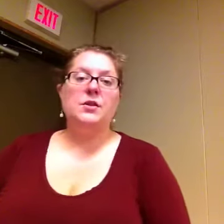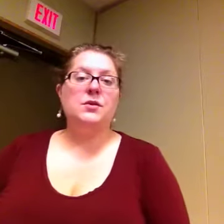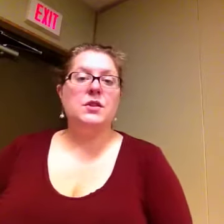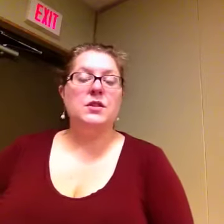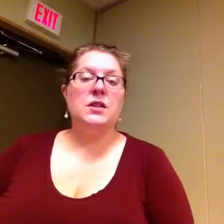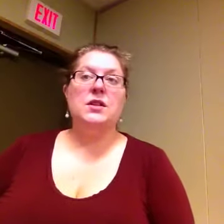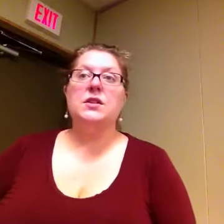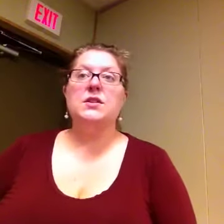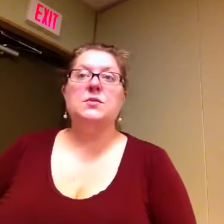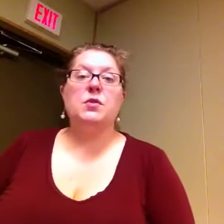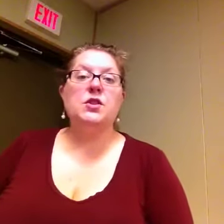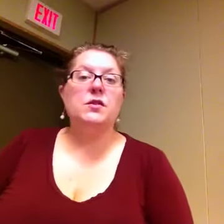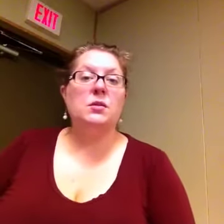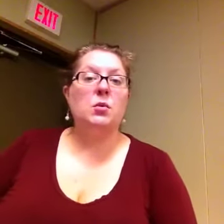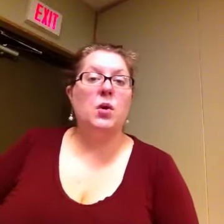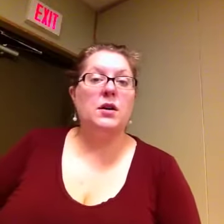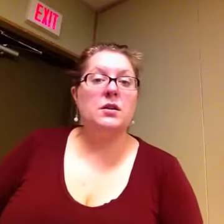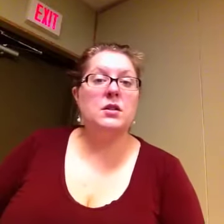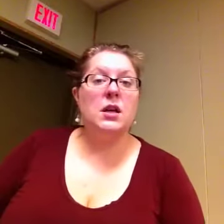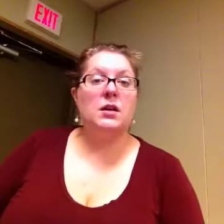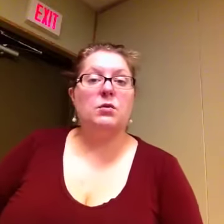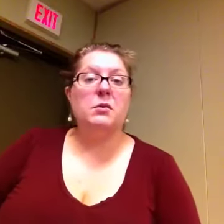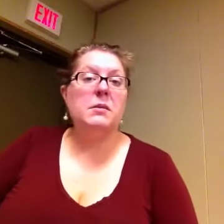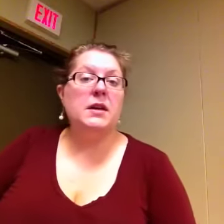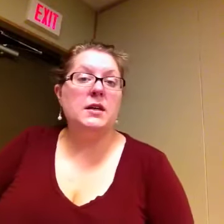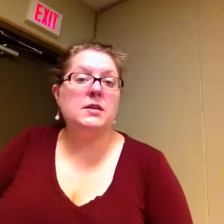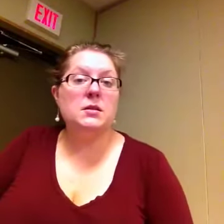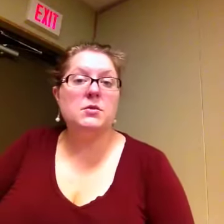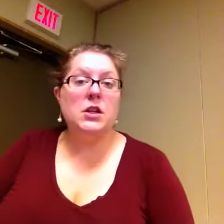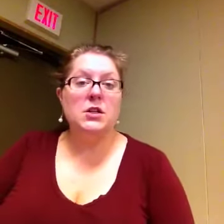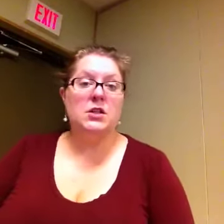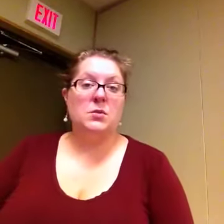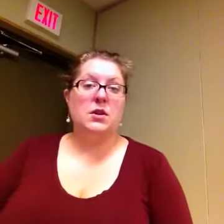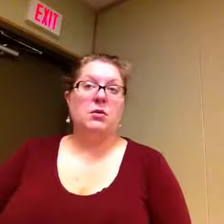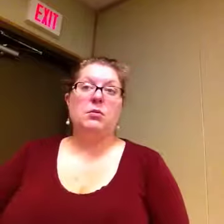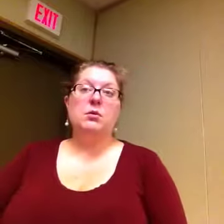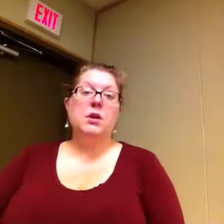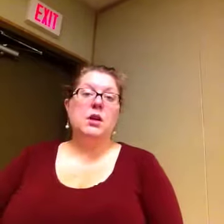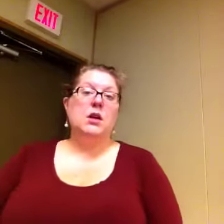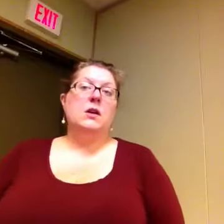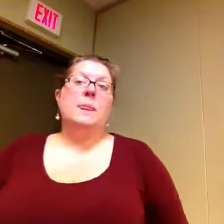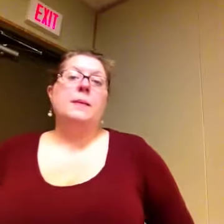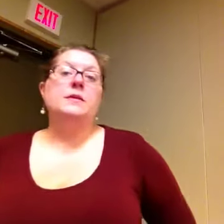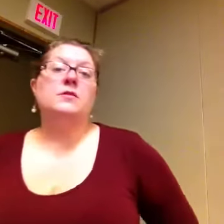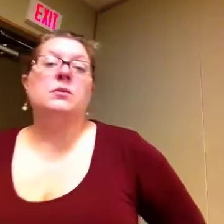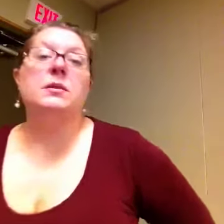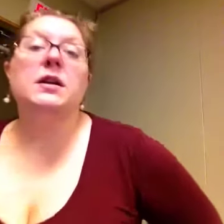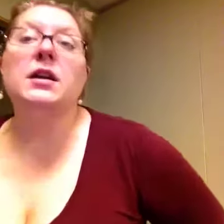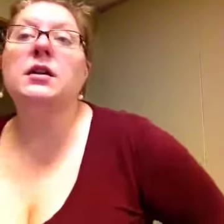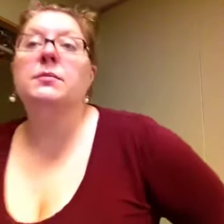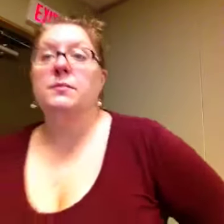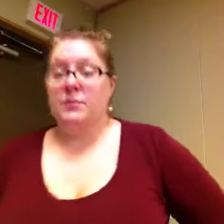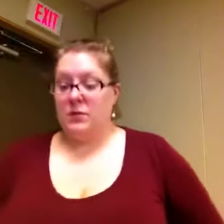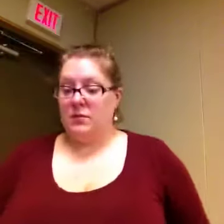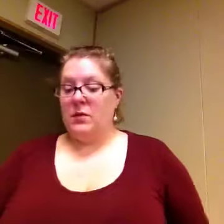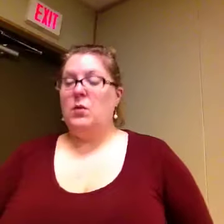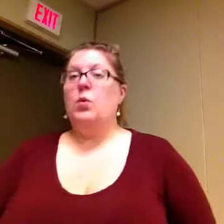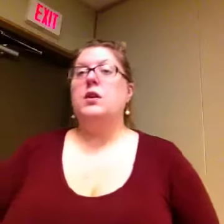Altos. This is Bridge Over Troubled Waters, and we'll be making some changes as we go through. This is from the beginning.